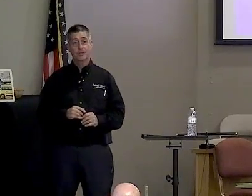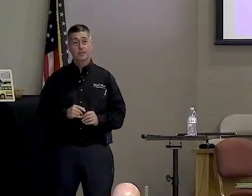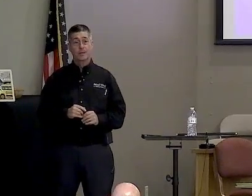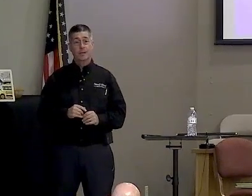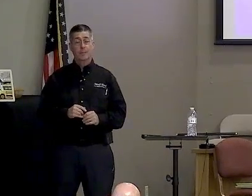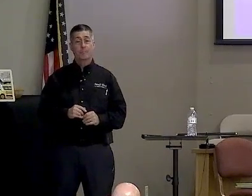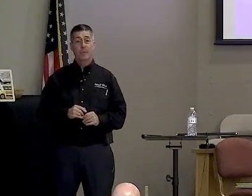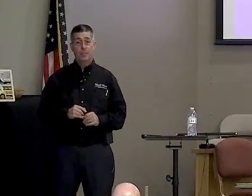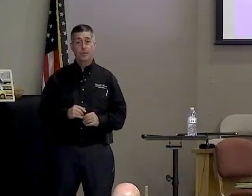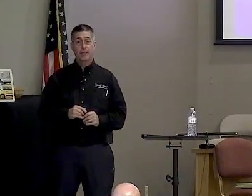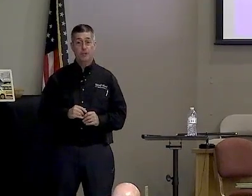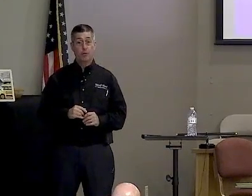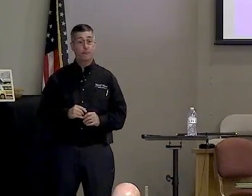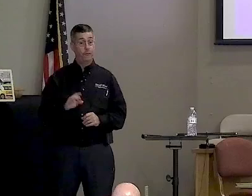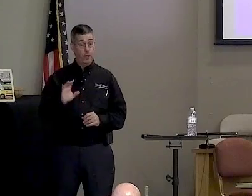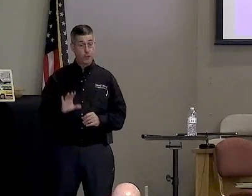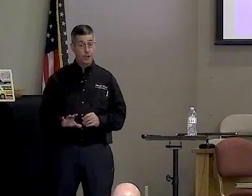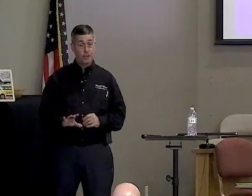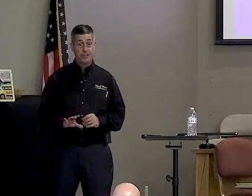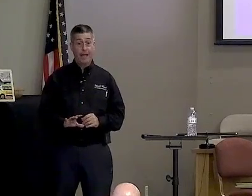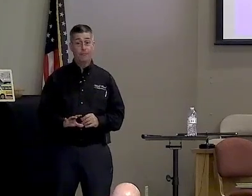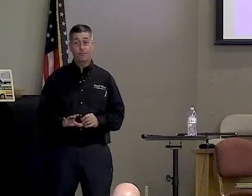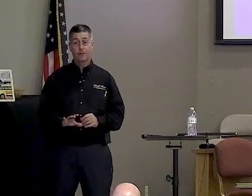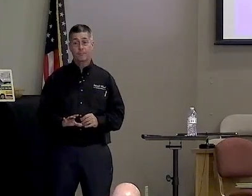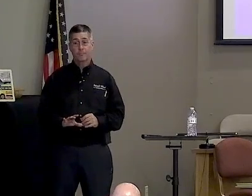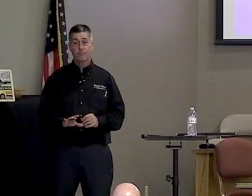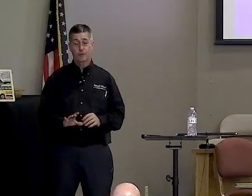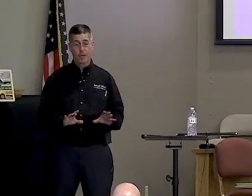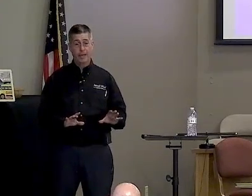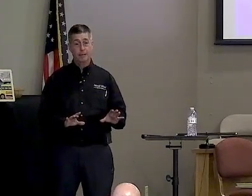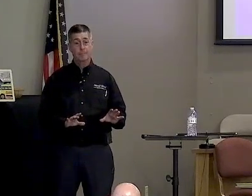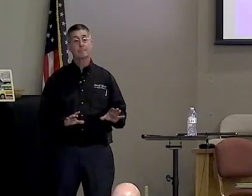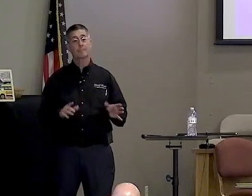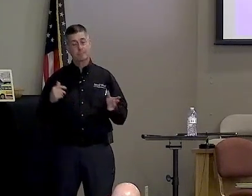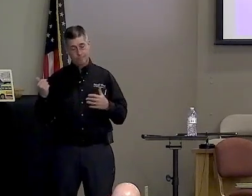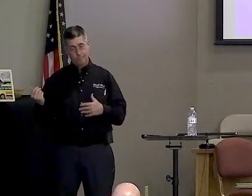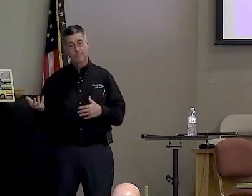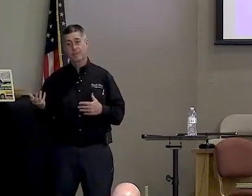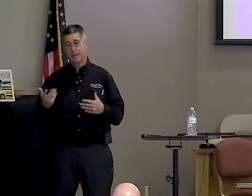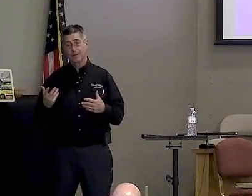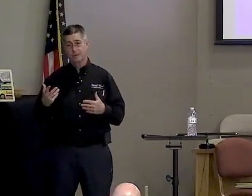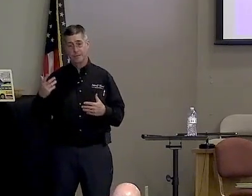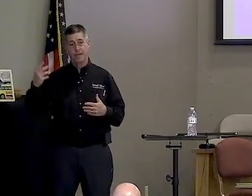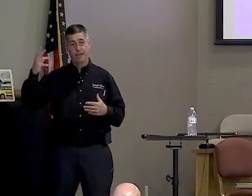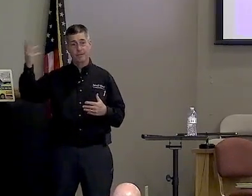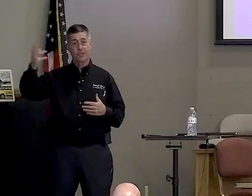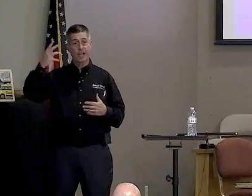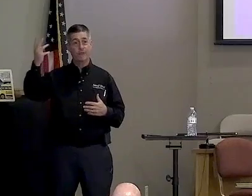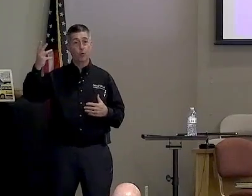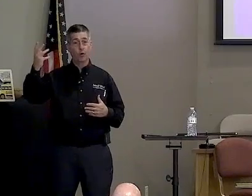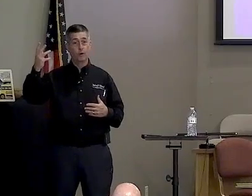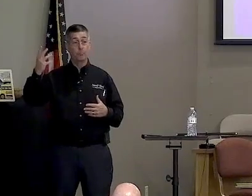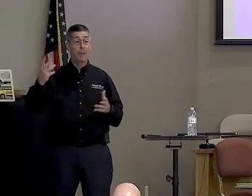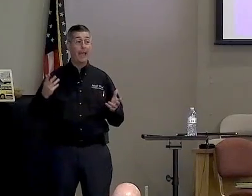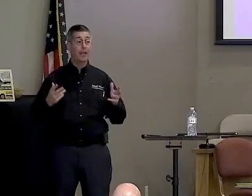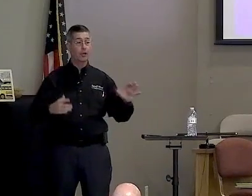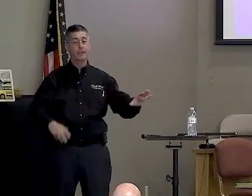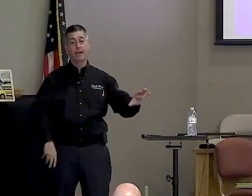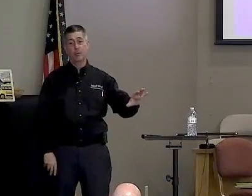And people that don't function deaf fully, the deaf world may look down upon